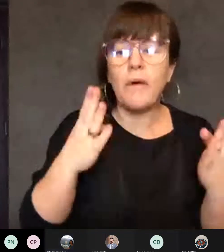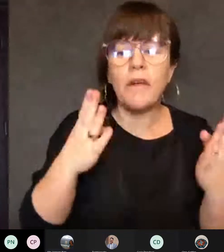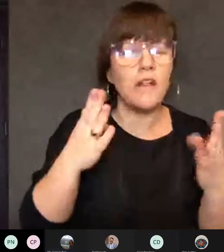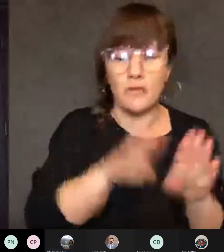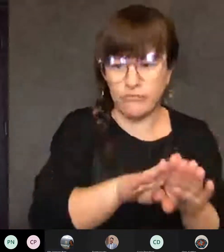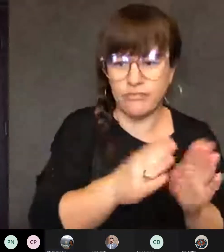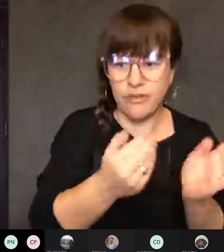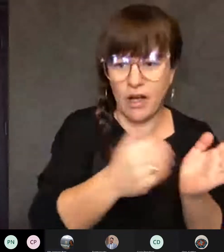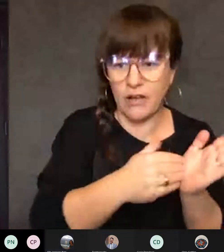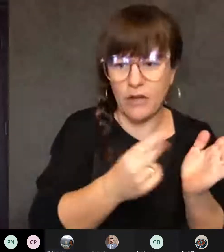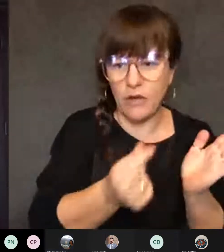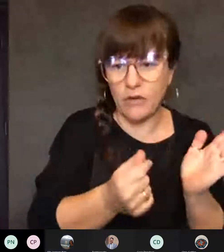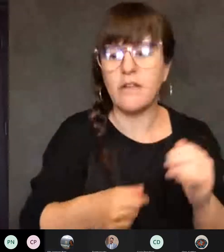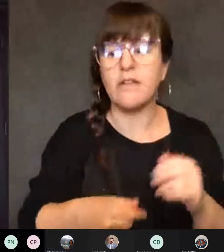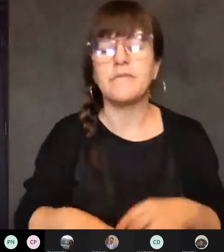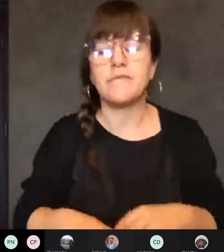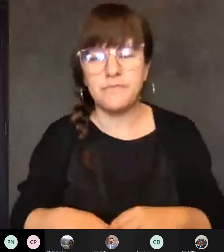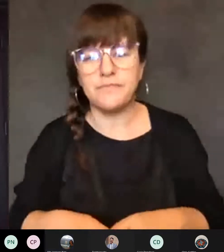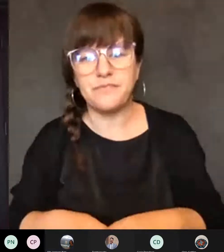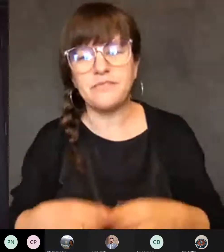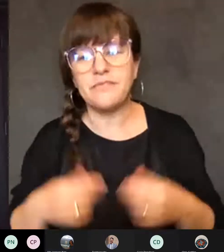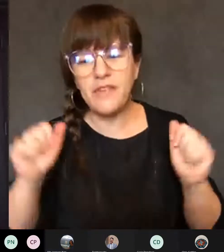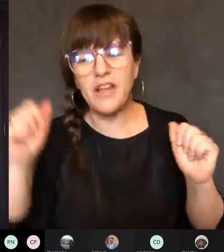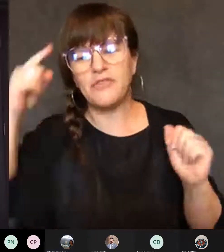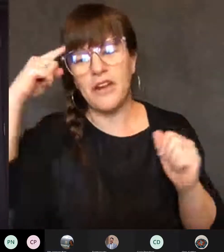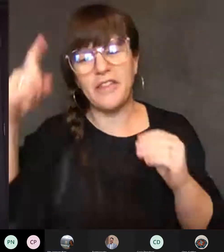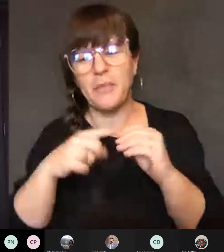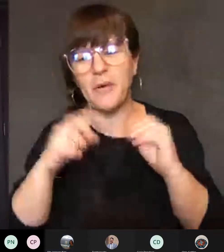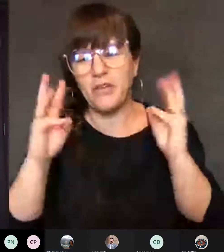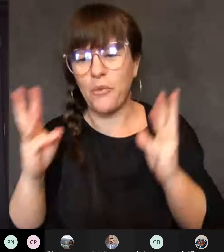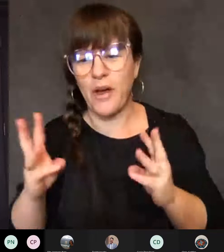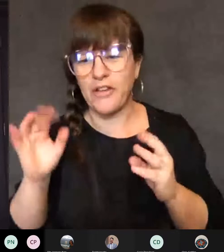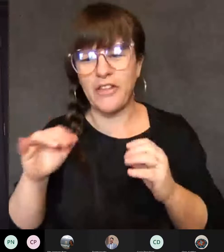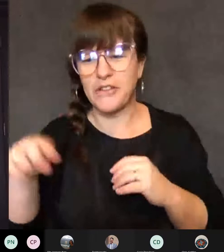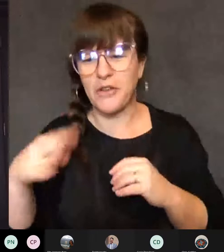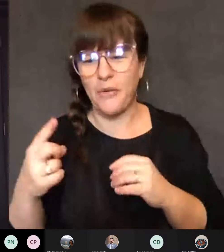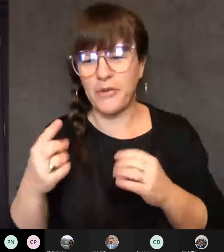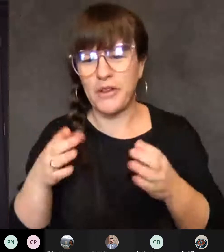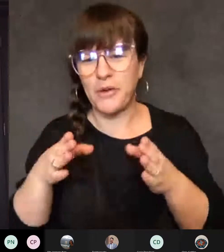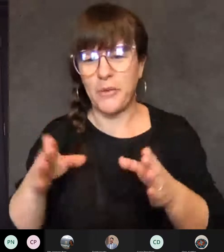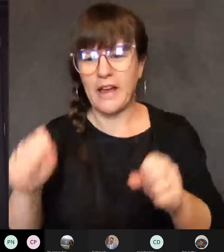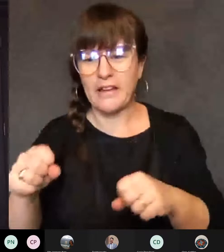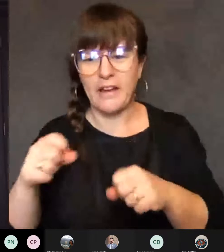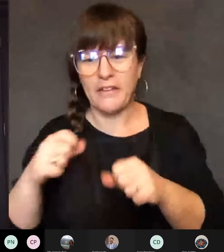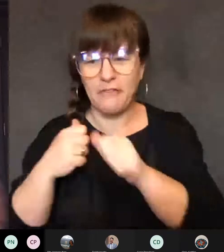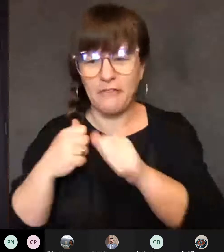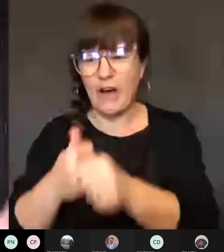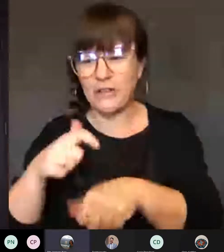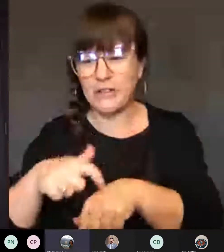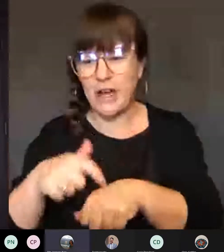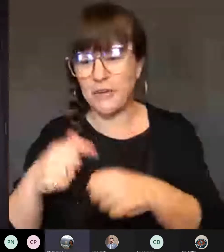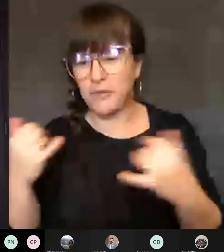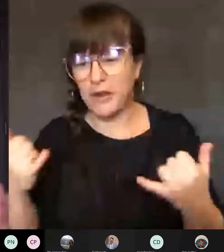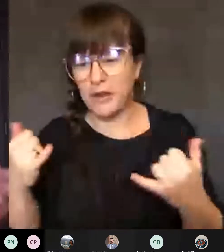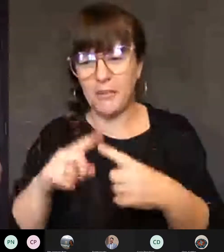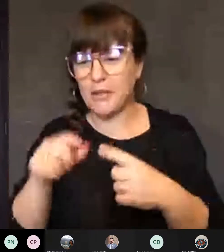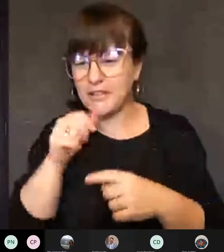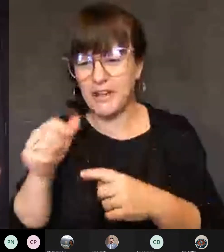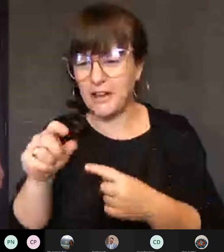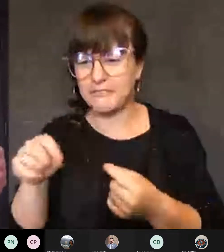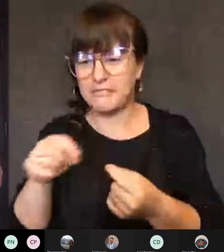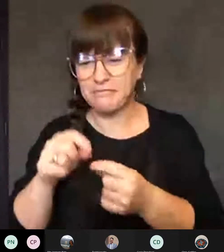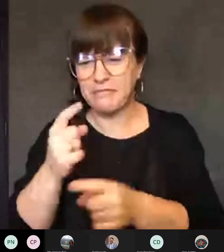think about what the weather was like, because that's about the only way I can keep track of time right now, but that's not totally accurate. But the problem, I